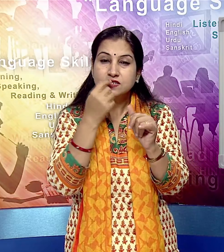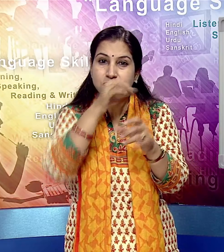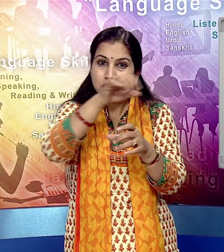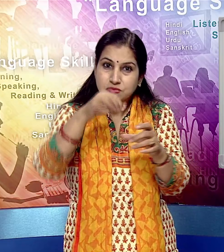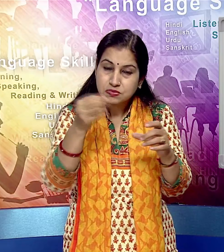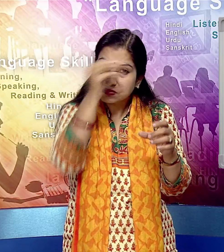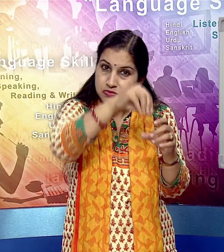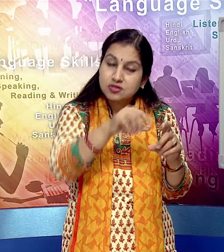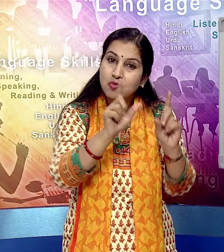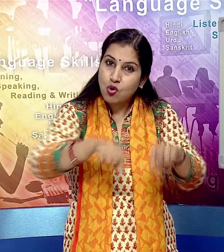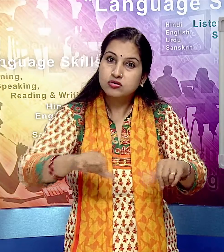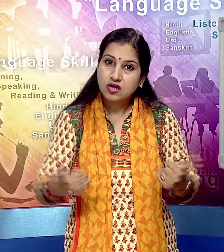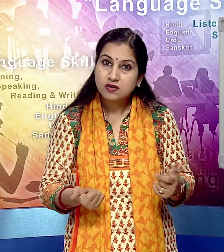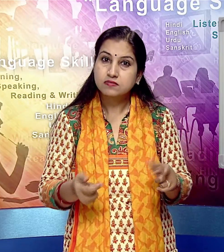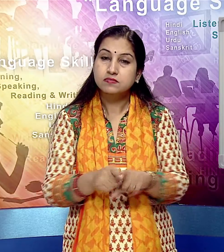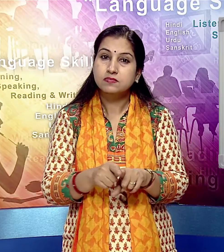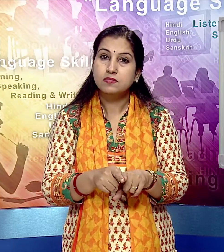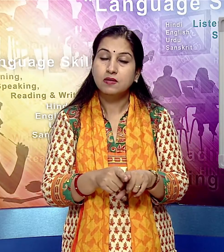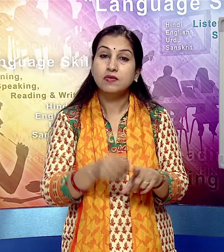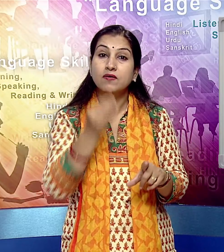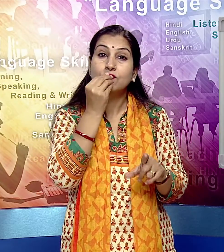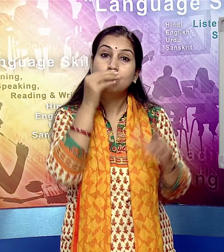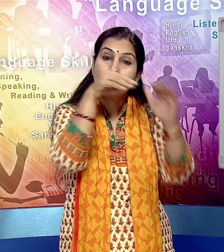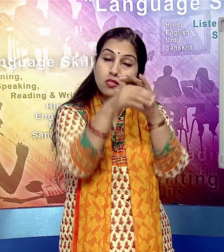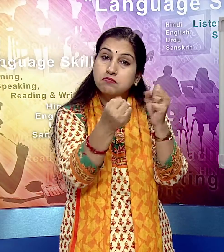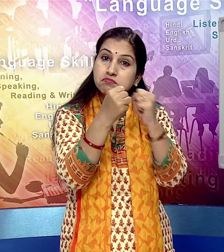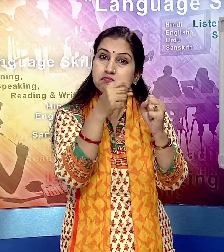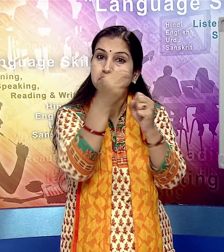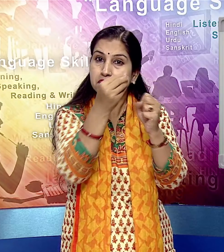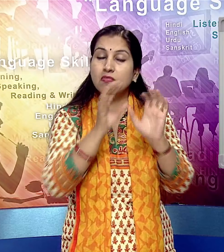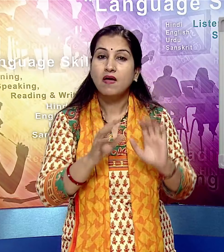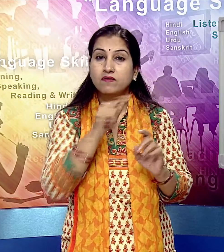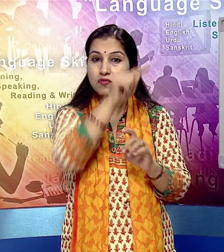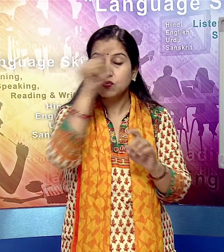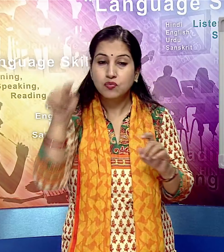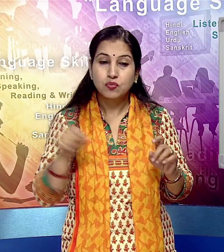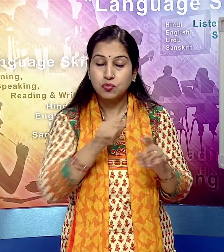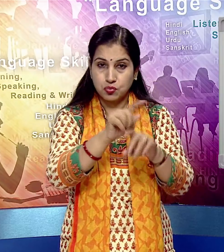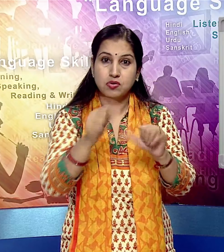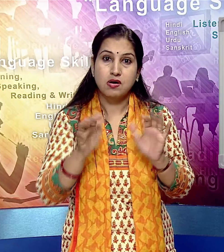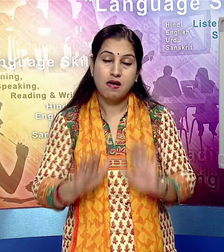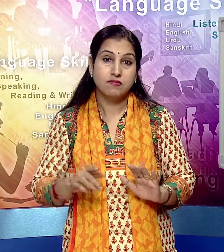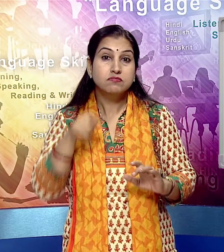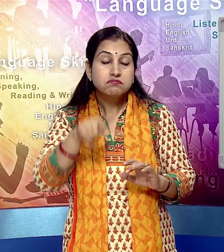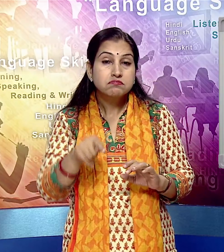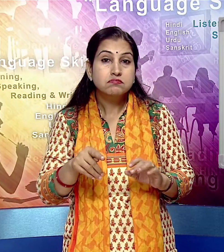nutrient content of food. These are all the sources through which